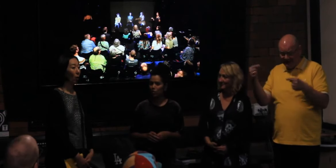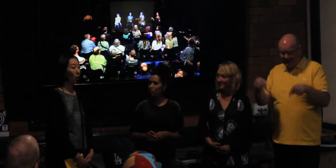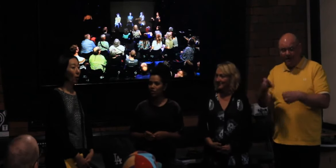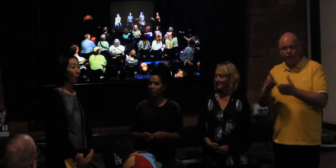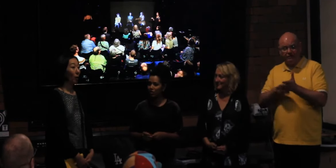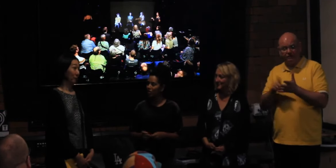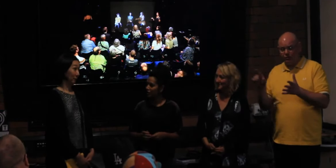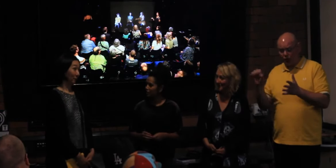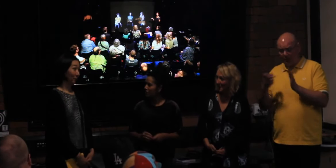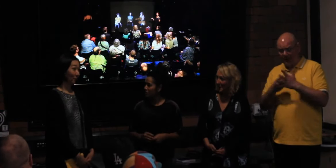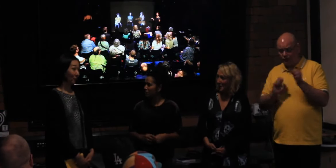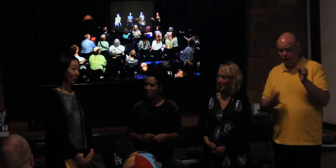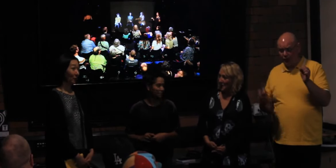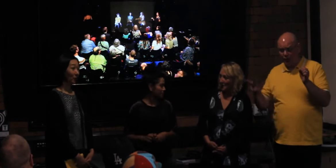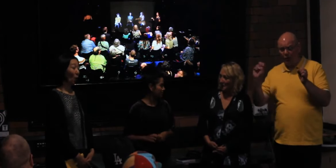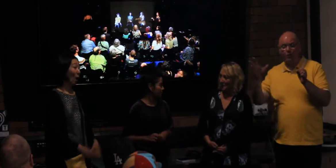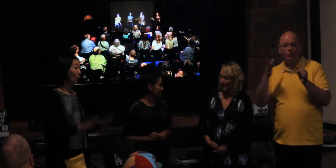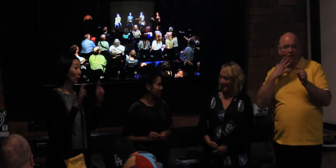the tour?